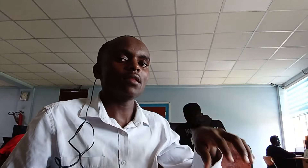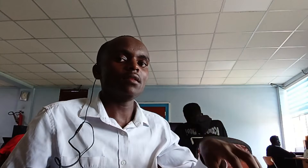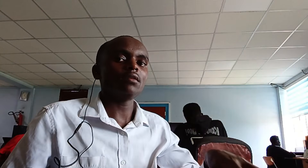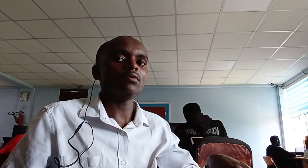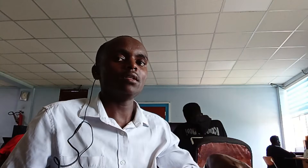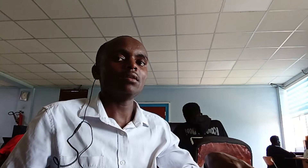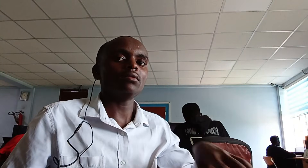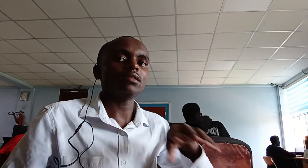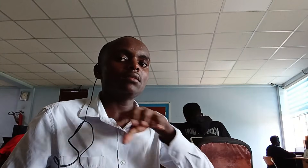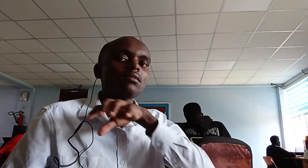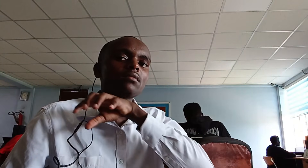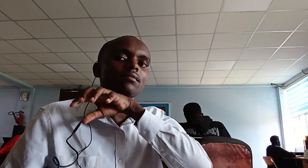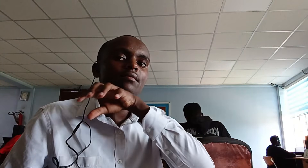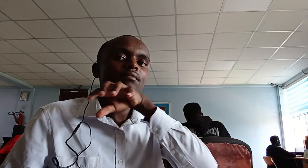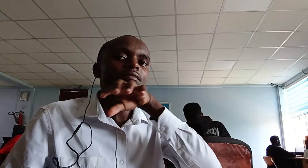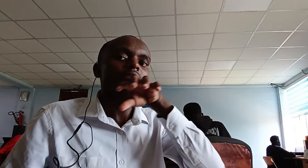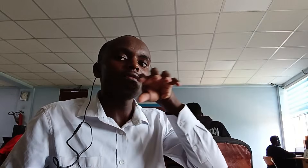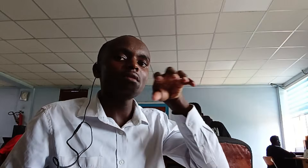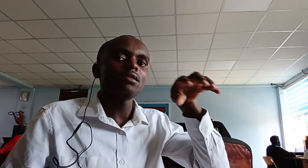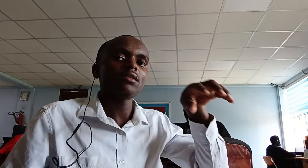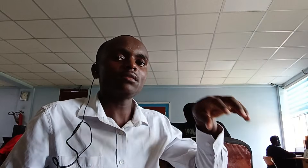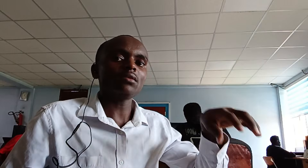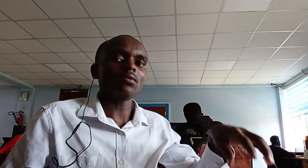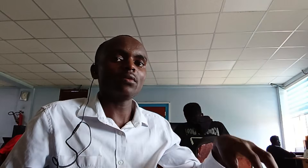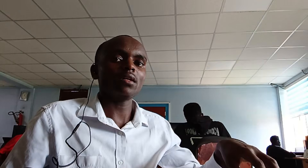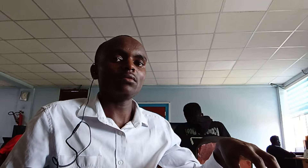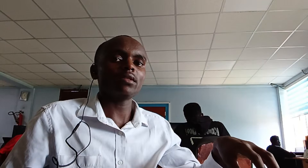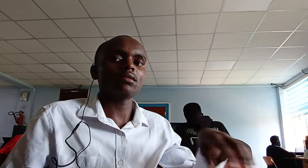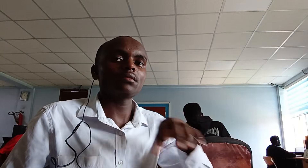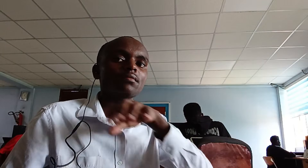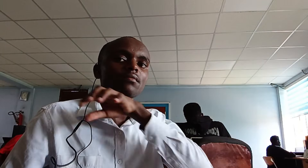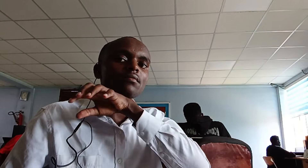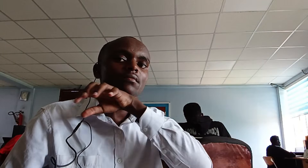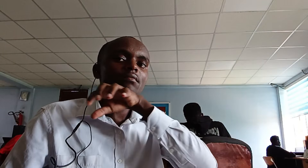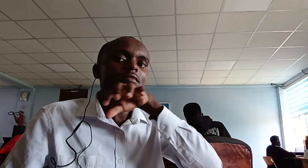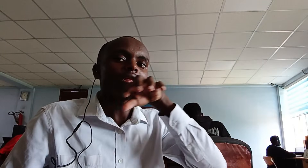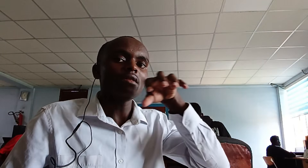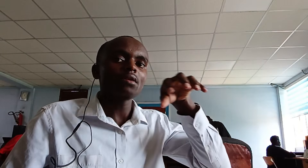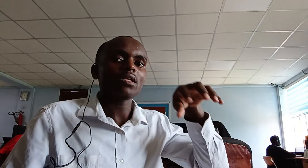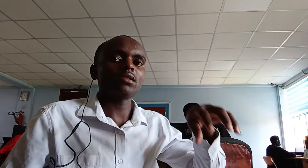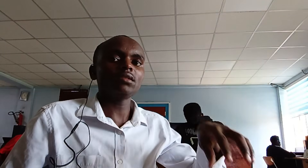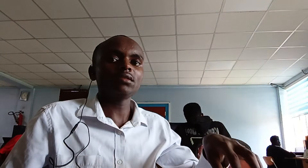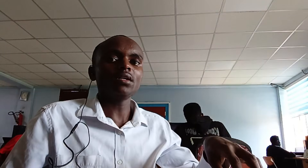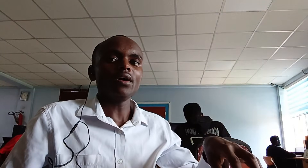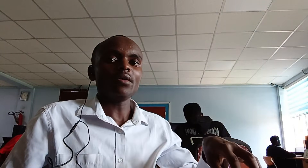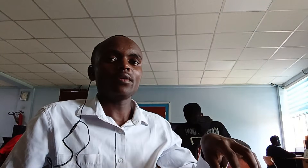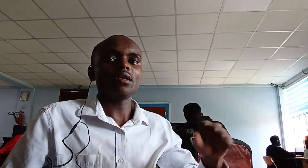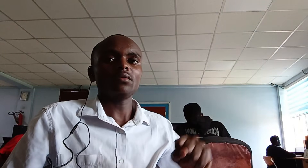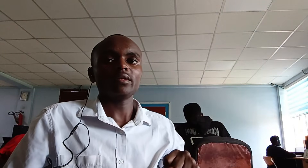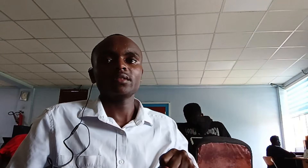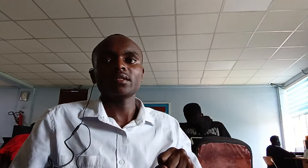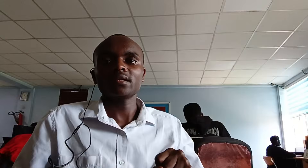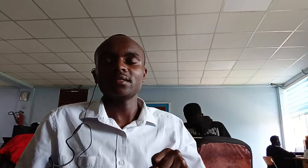Then going downwards. Through the chin, going downwards. Through the chin, going downwards. That's the sign